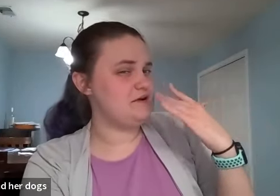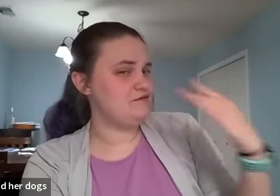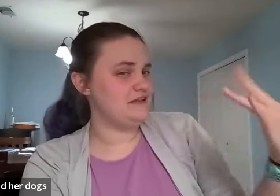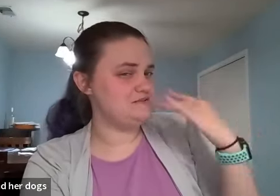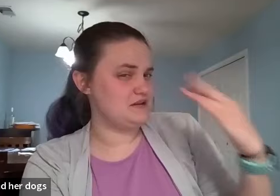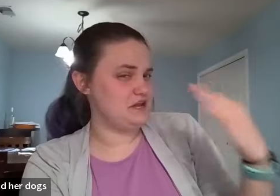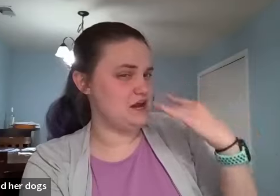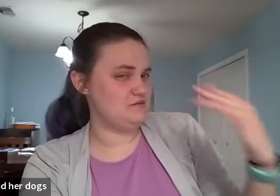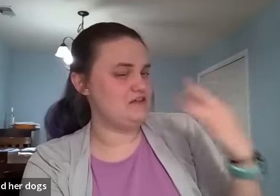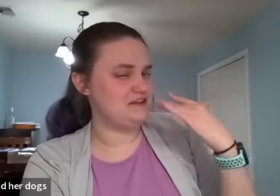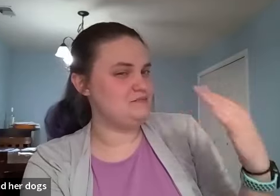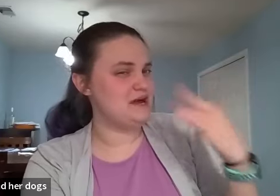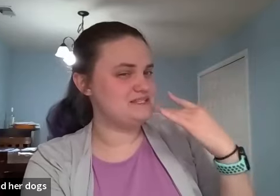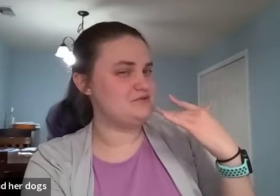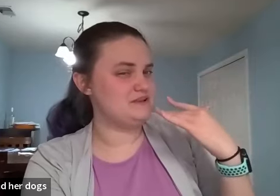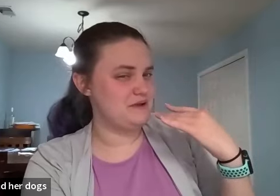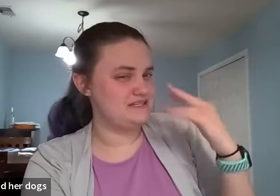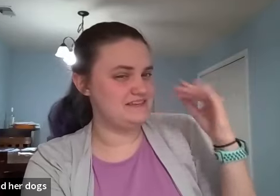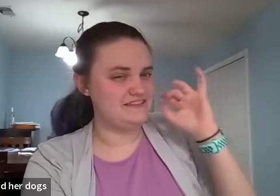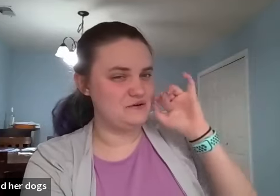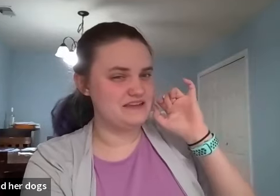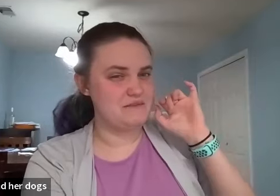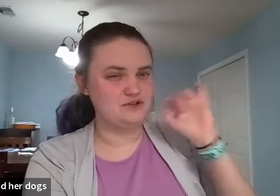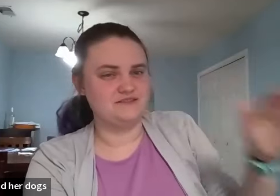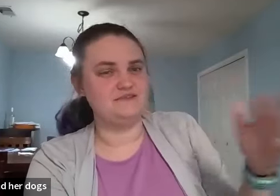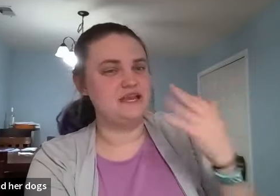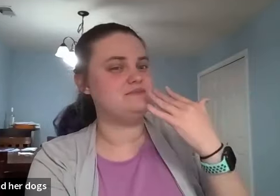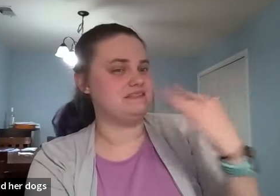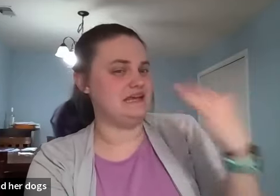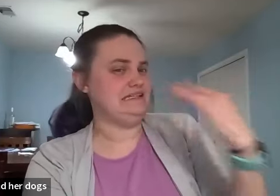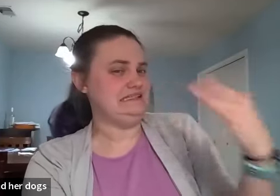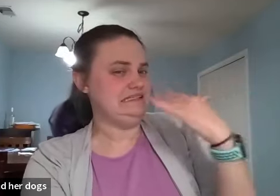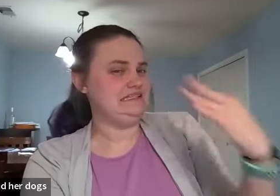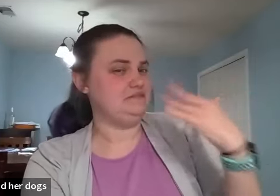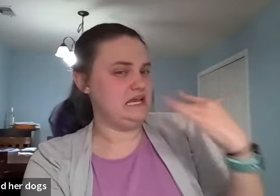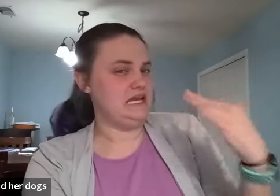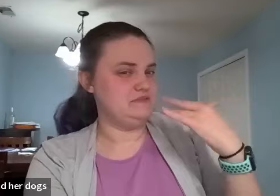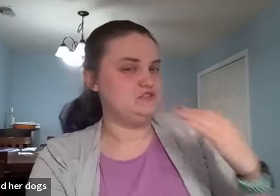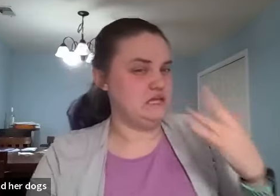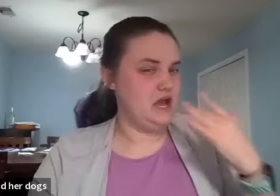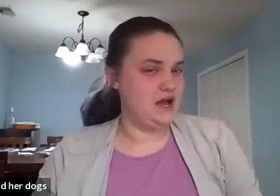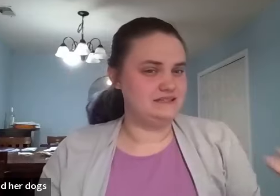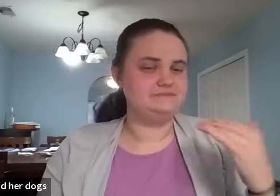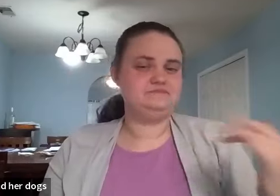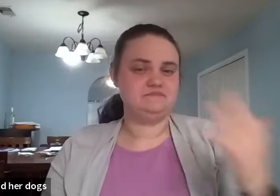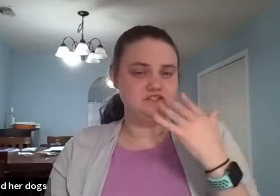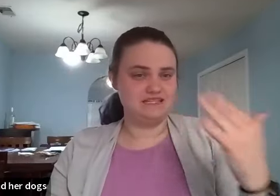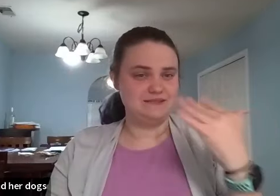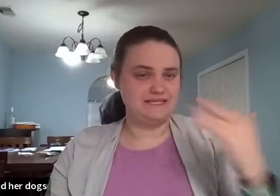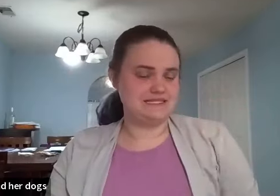about flames coming out of your mouth. Like if you bite something really spicy and like they always have that motion of the flames, it's like the flames, it's really hot. So that's spicy.